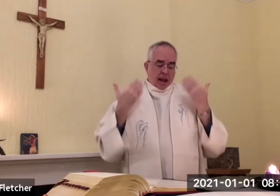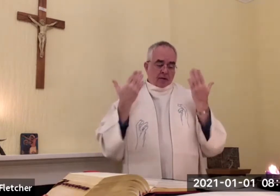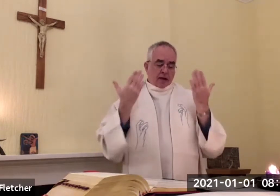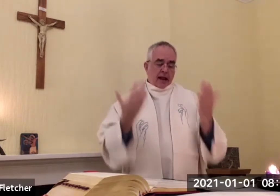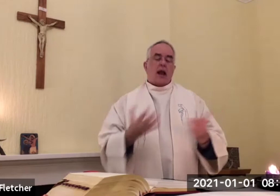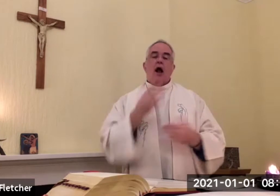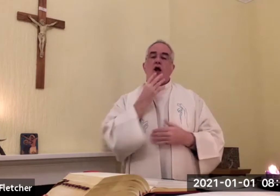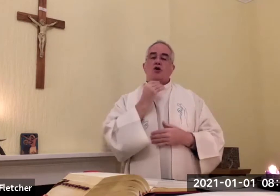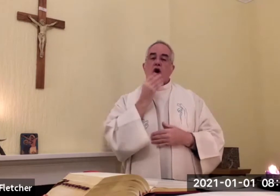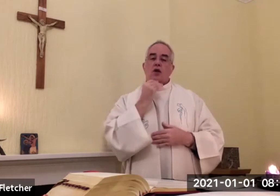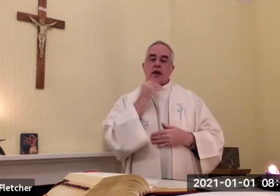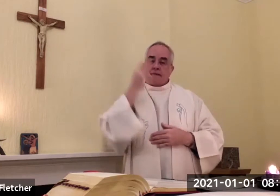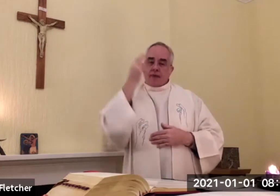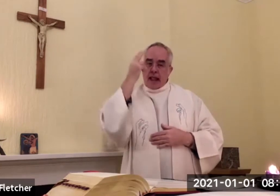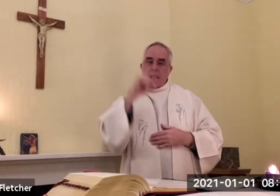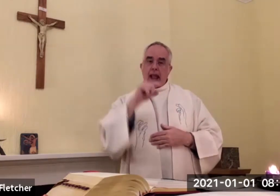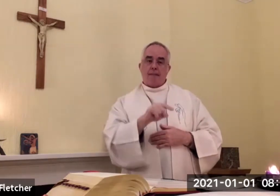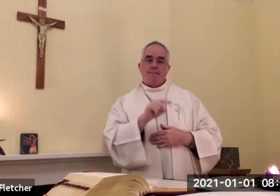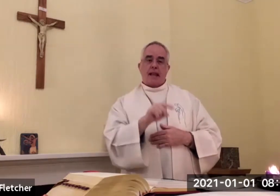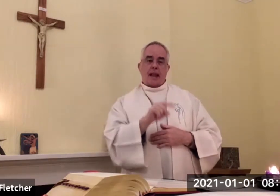Mary and Joseph named him